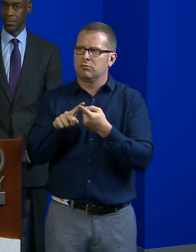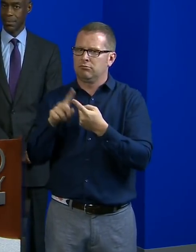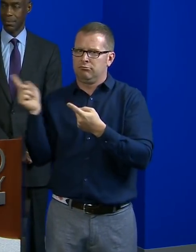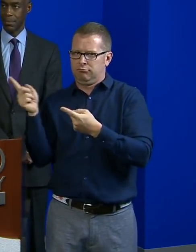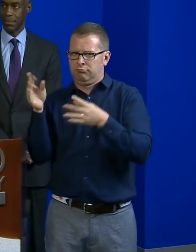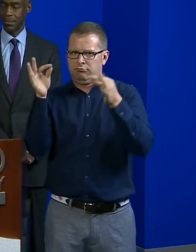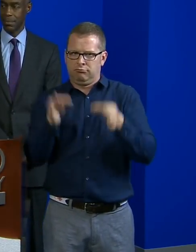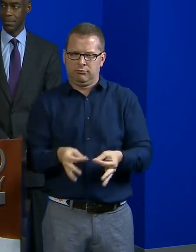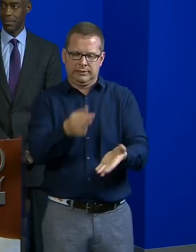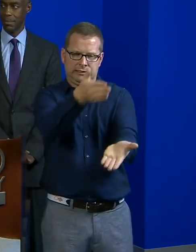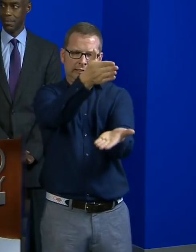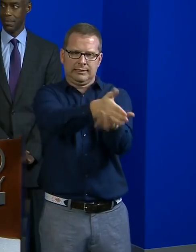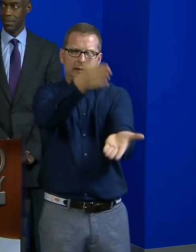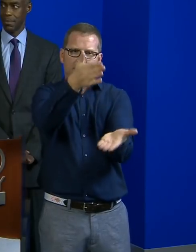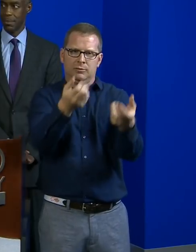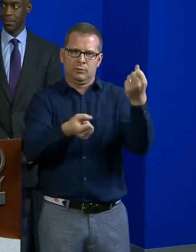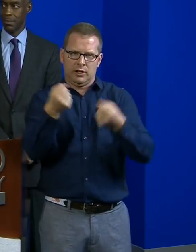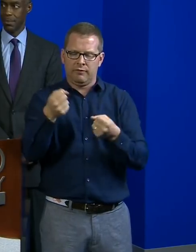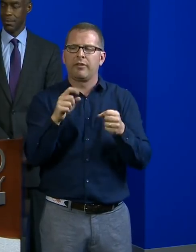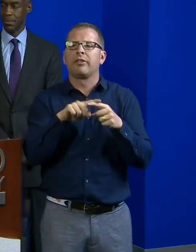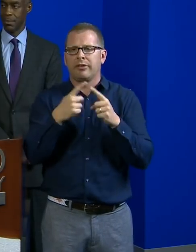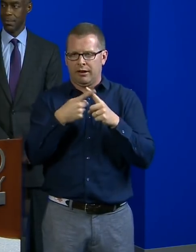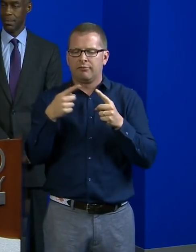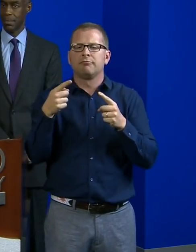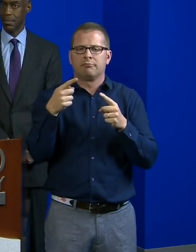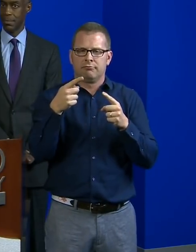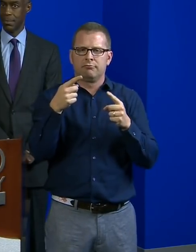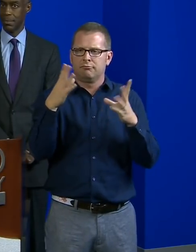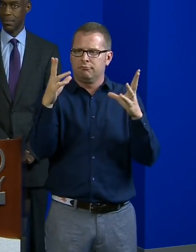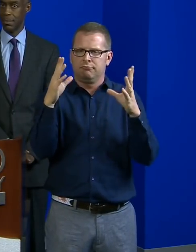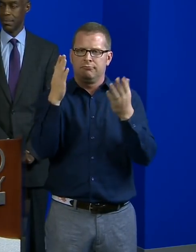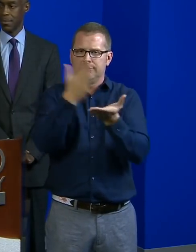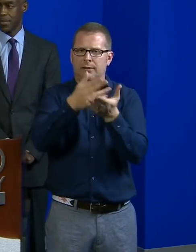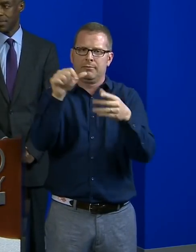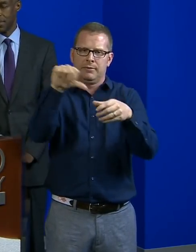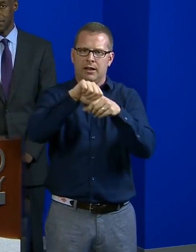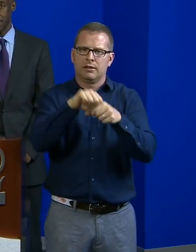be panicking about that. We do have enough fuel.